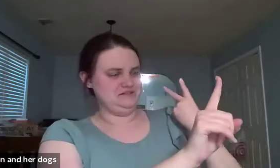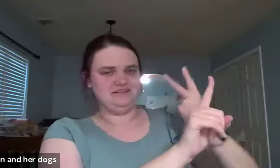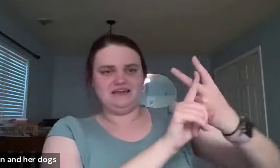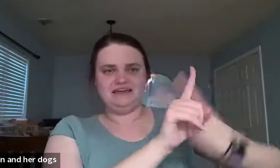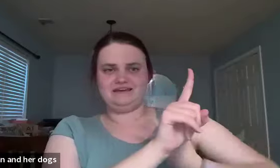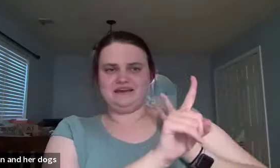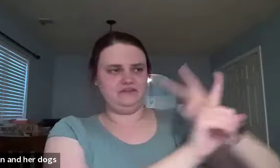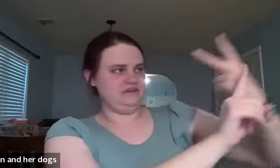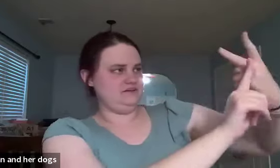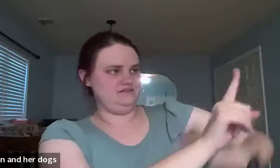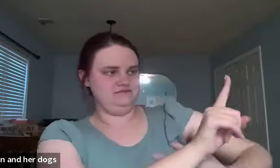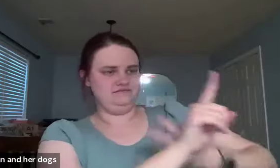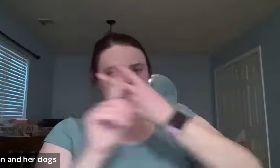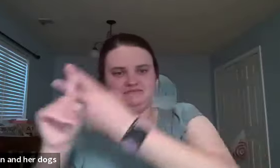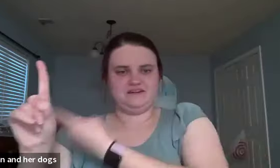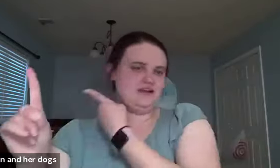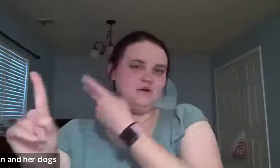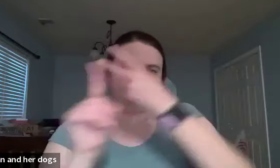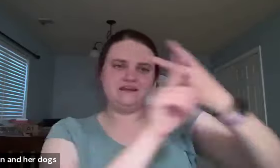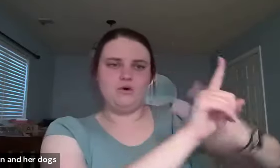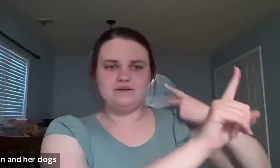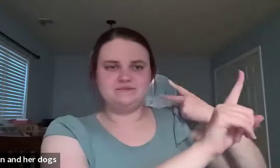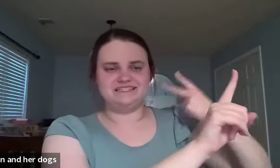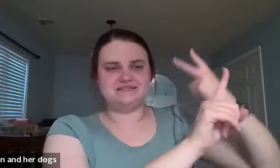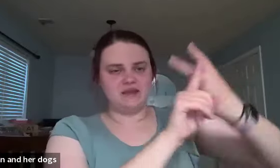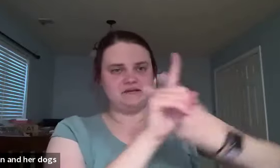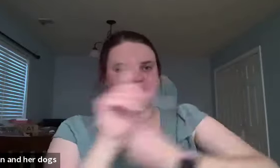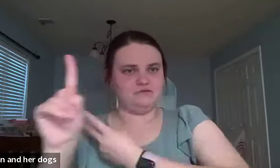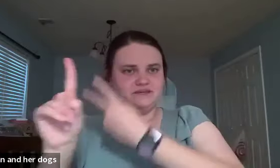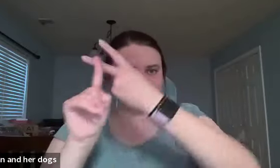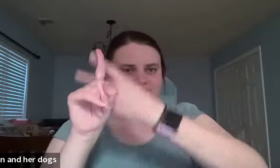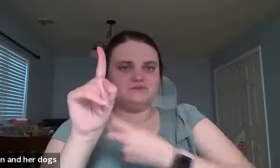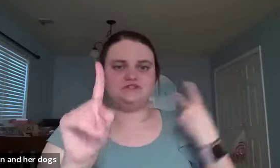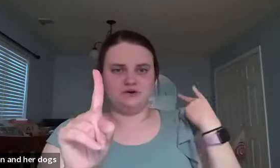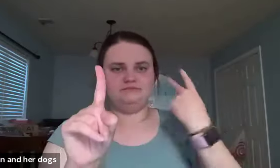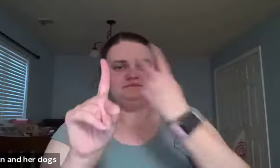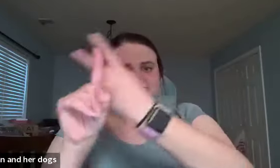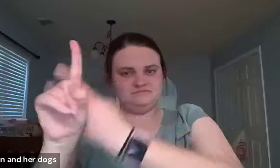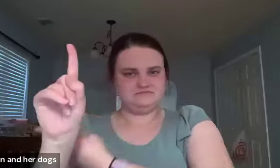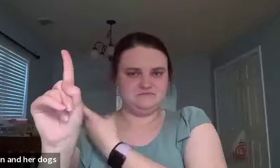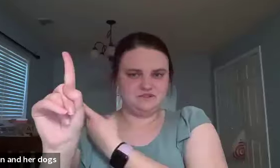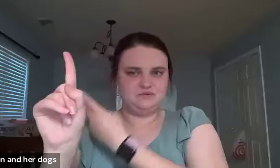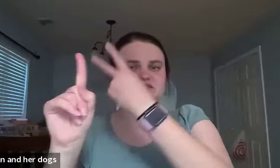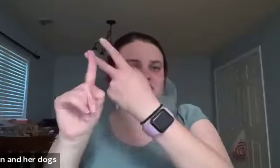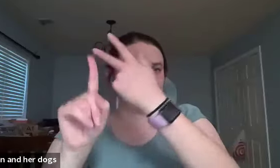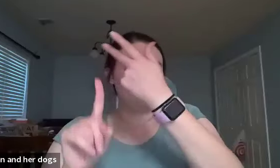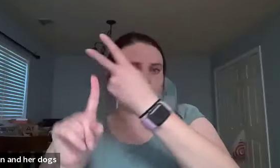like, I don't know, I feel like I'm always about to smack myself with it. So 2 months